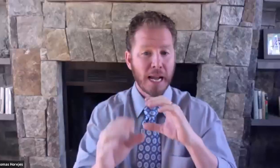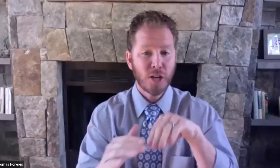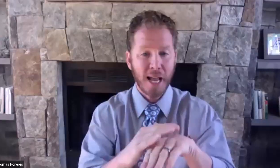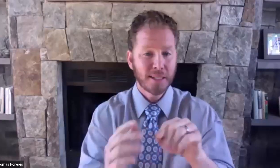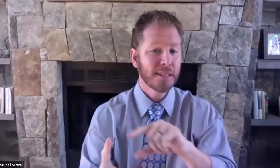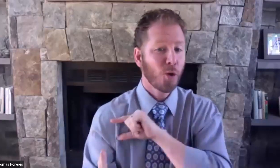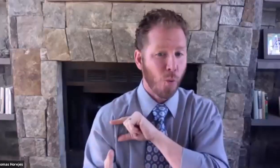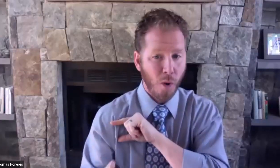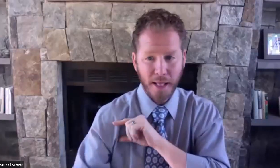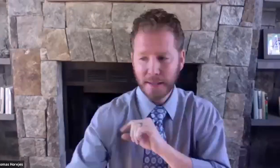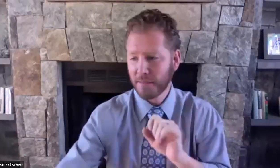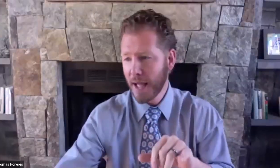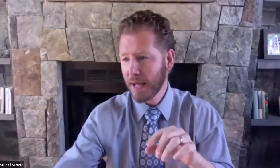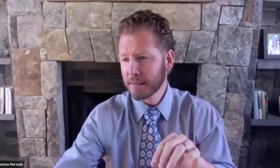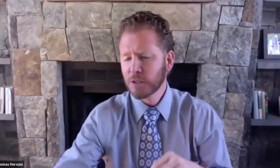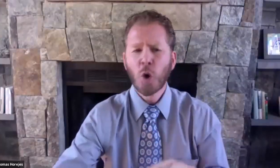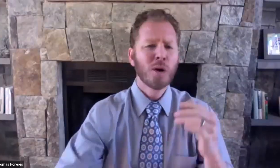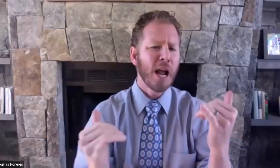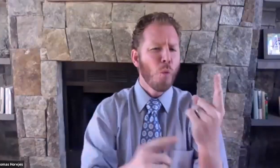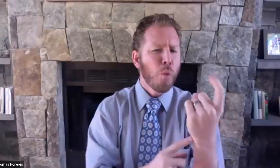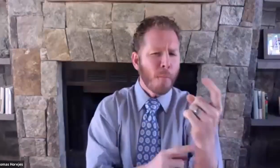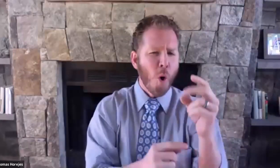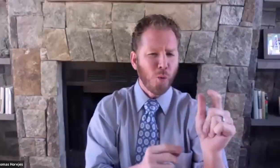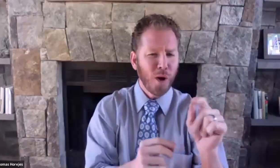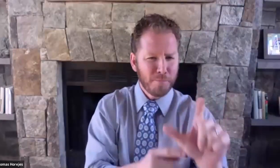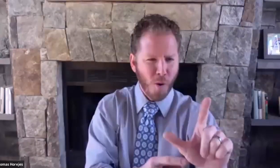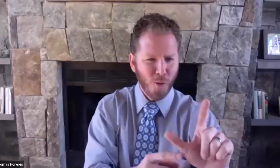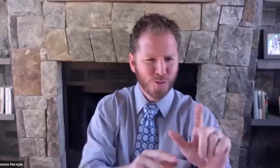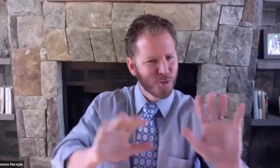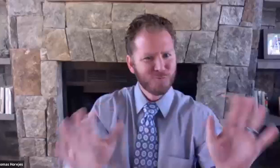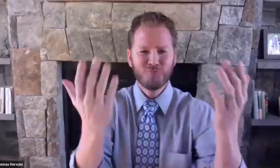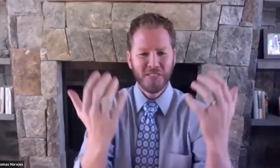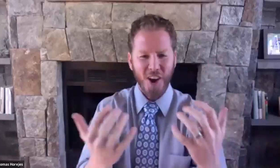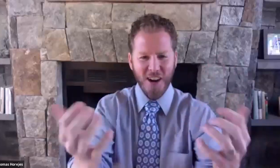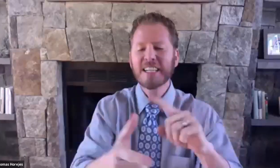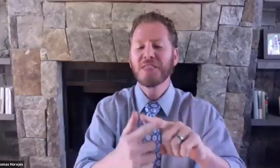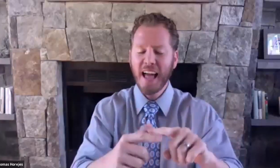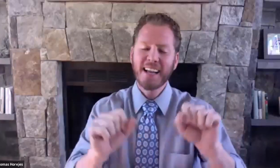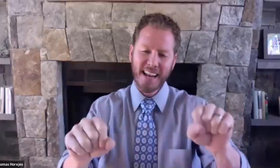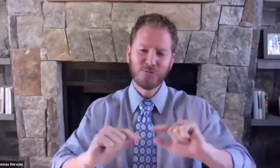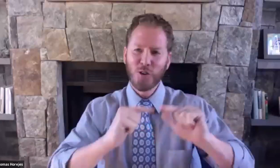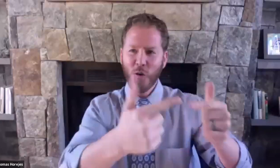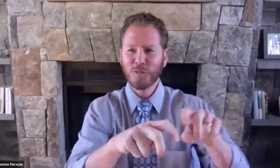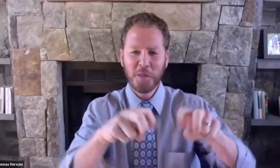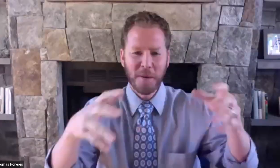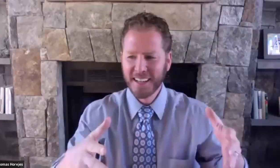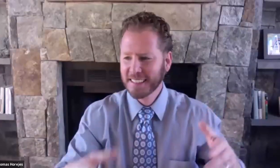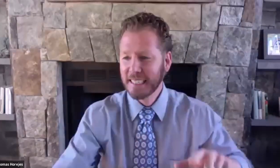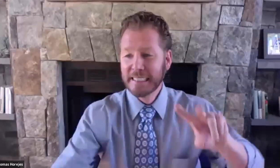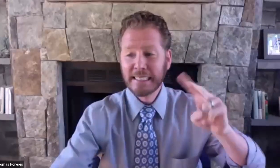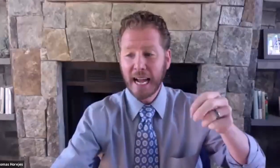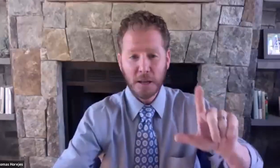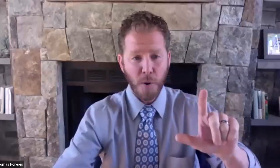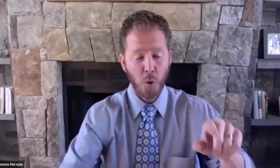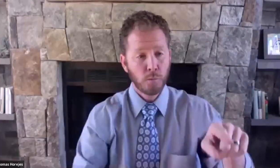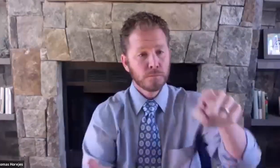cons, impacts in communication, and it might impact quality. Let's do one more poll of the audience, and